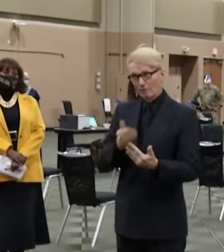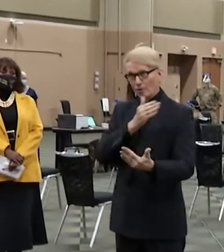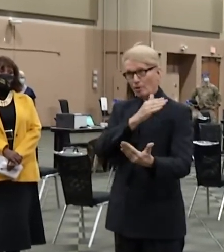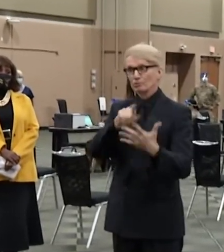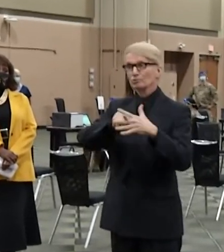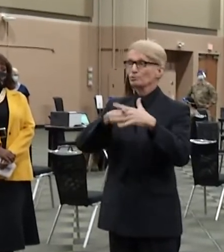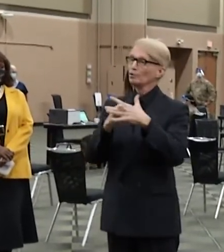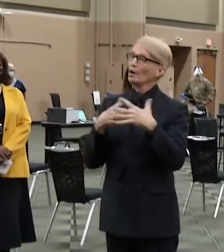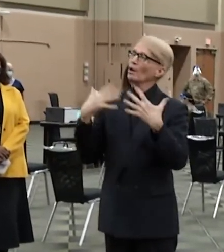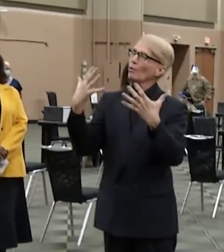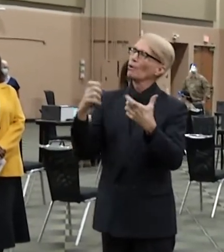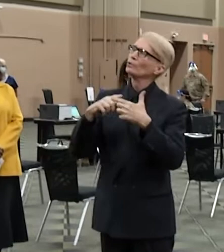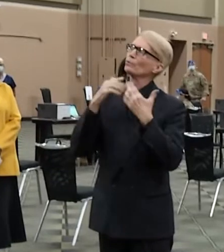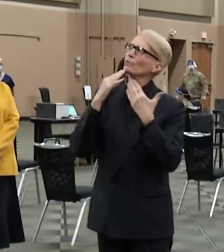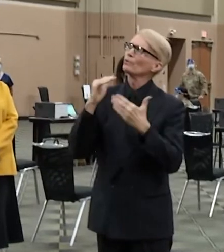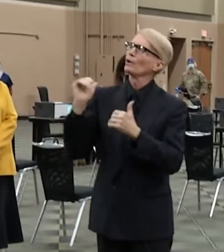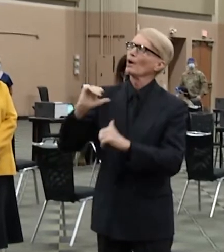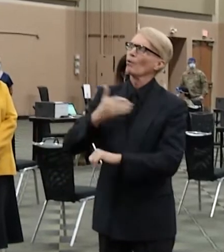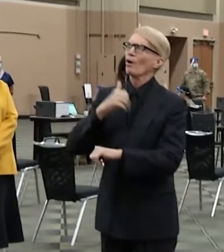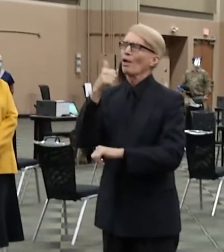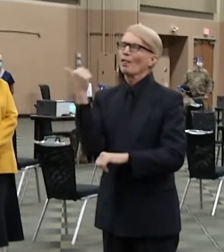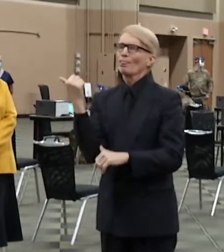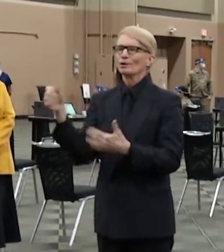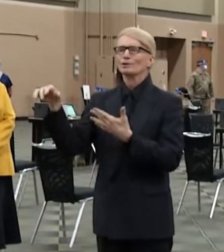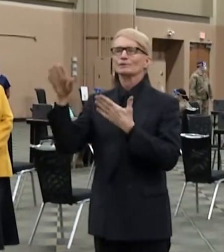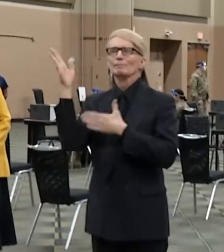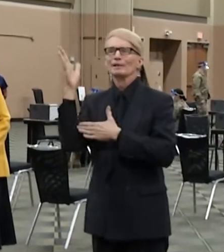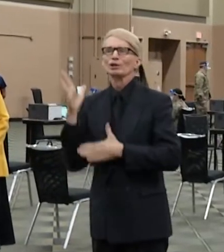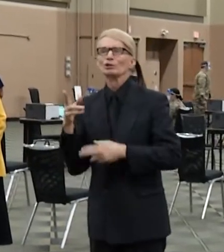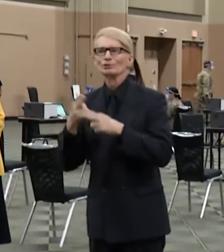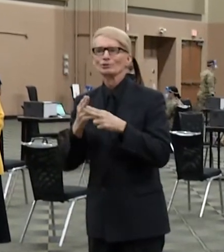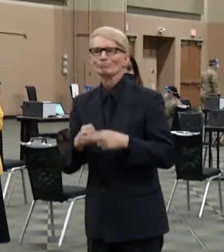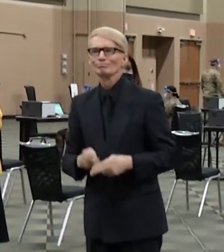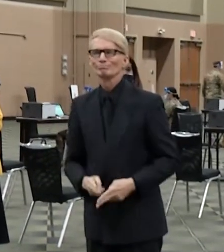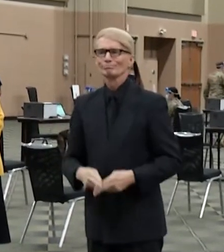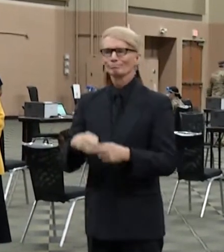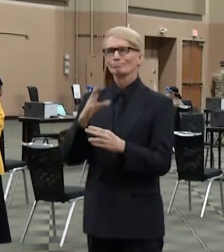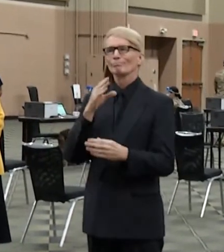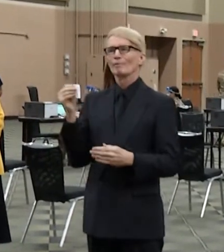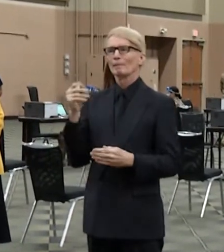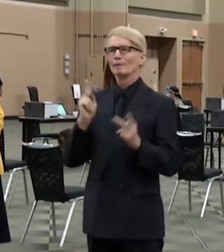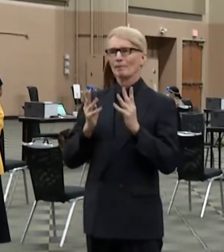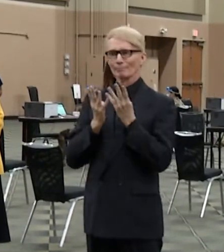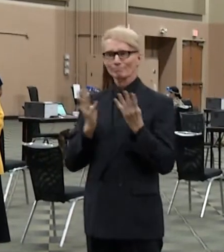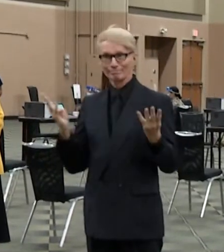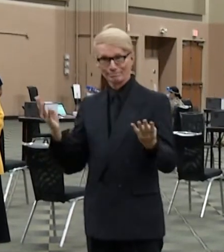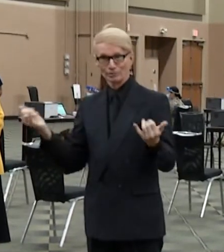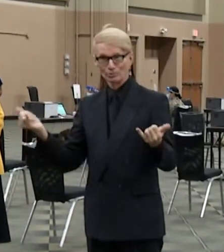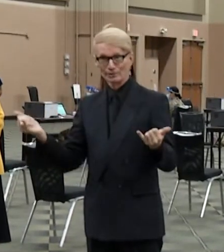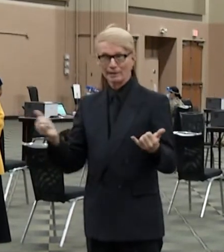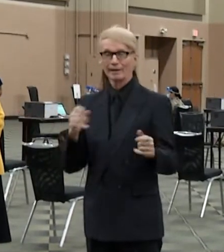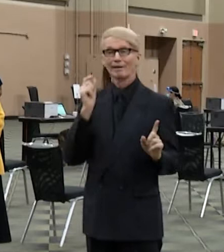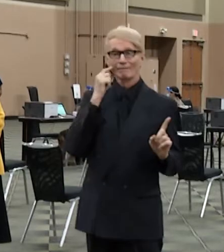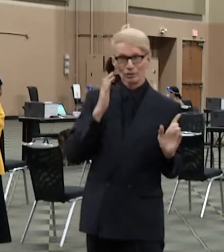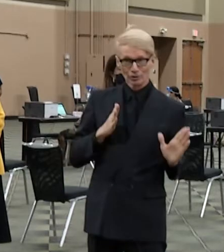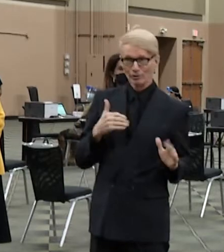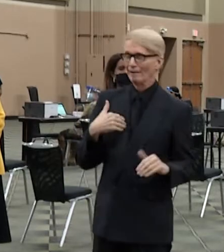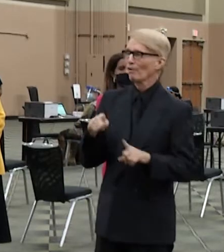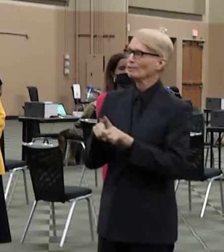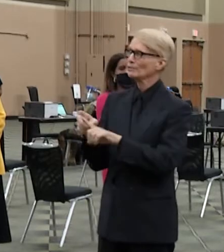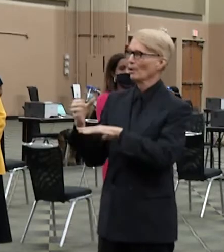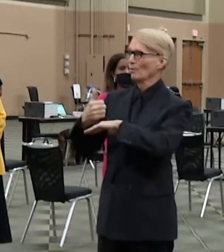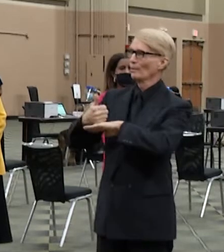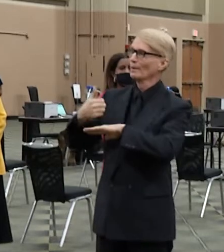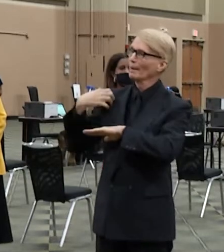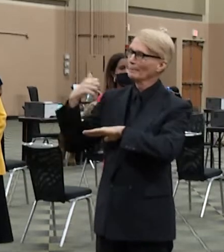acknowledge our other speakers and elected officials who are present, in addition to Governor Prtizker, of course, Commissioner Deere, who is